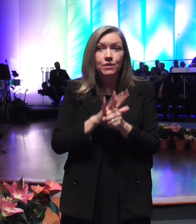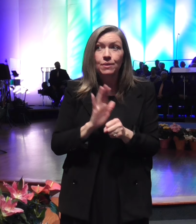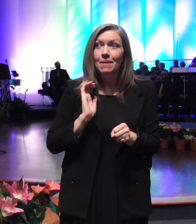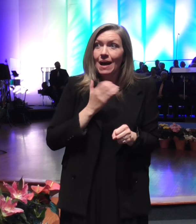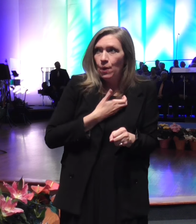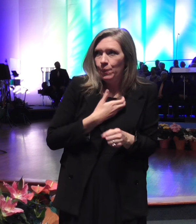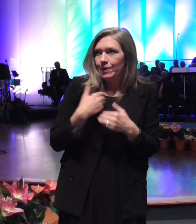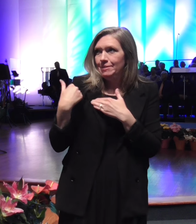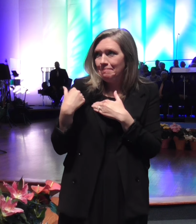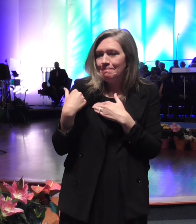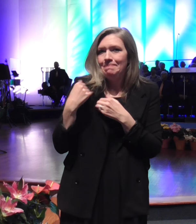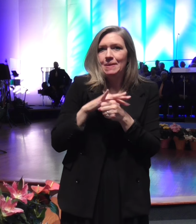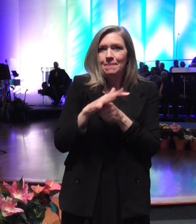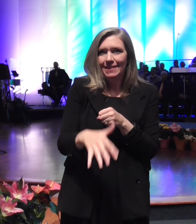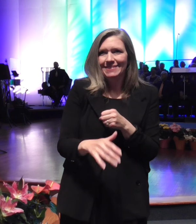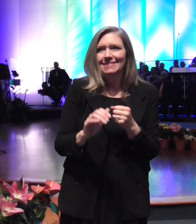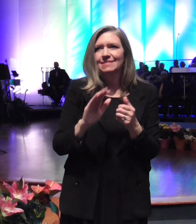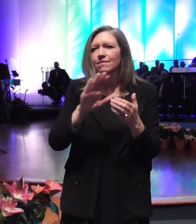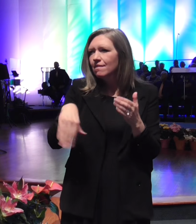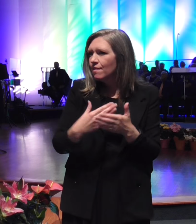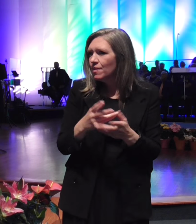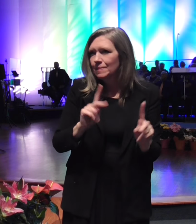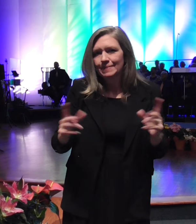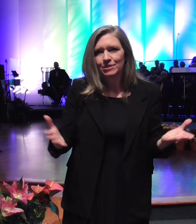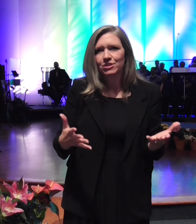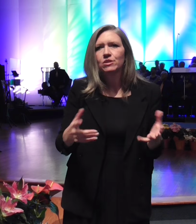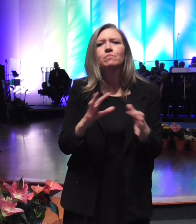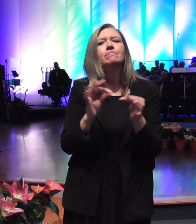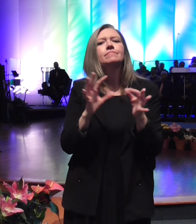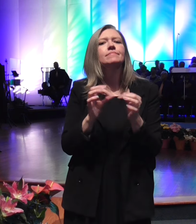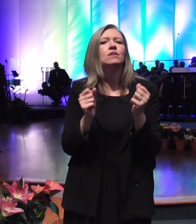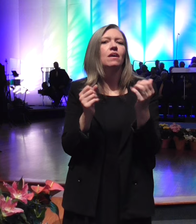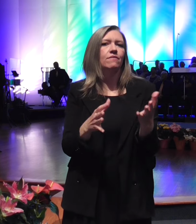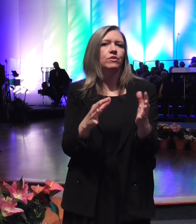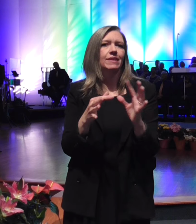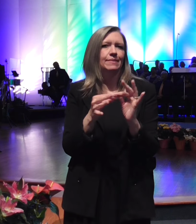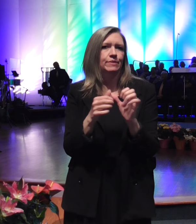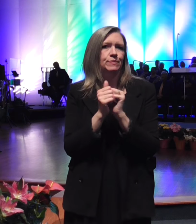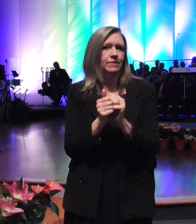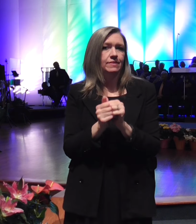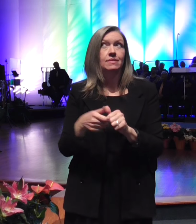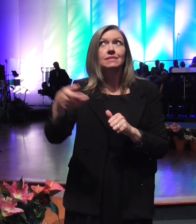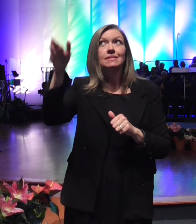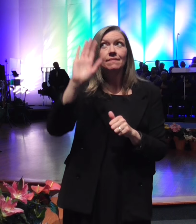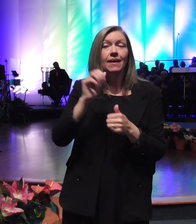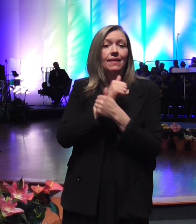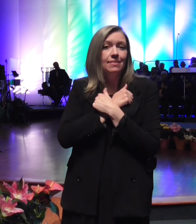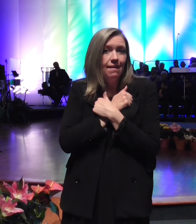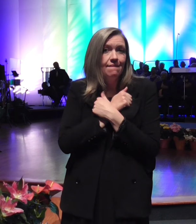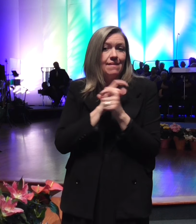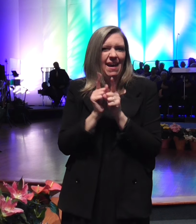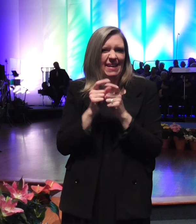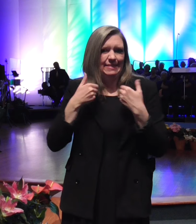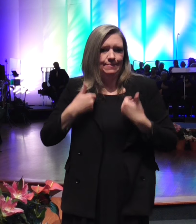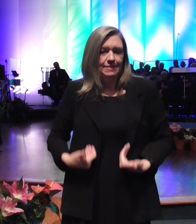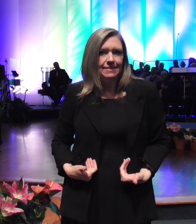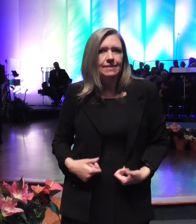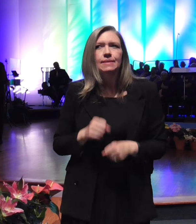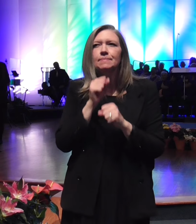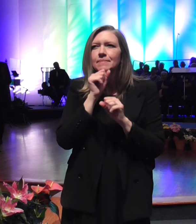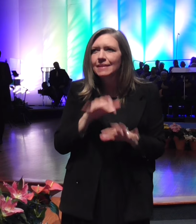and the abundance of everyone here as we say our offering affirmation. Divine love, as me, blesses